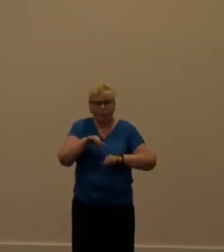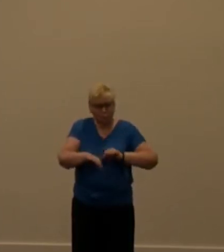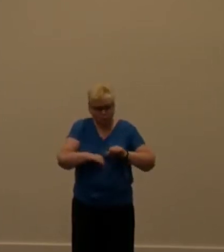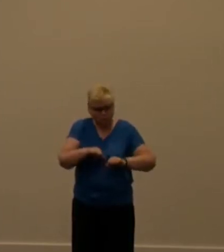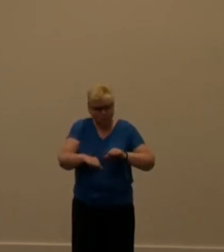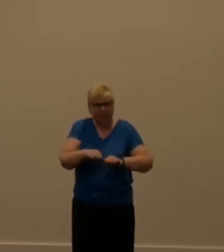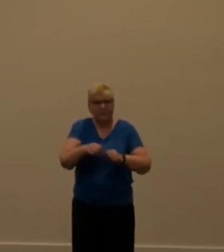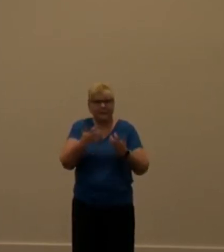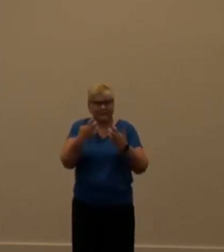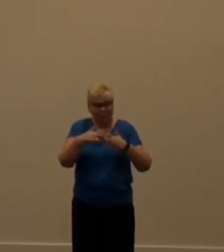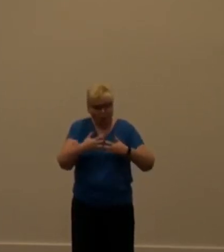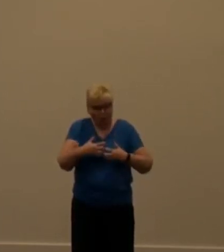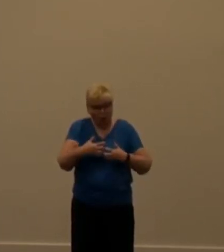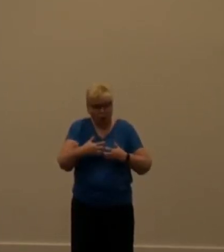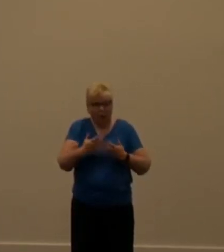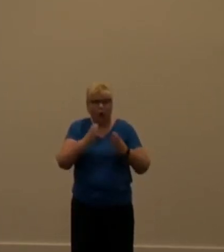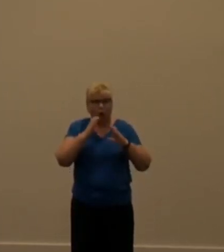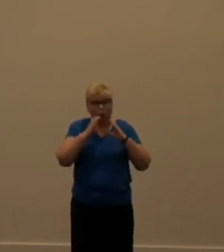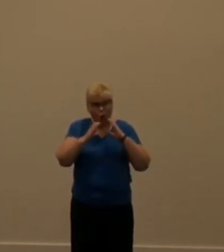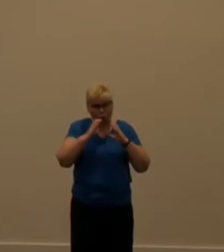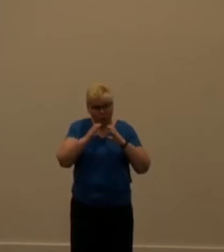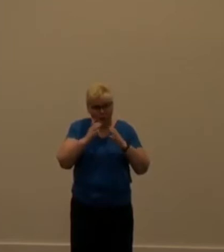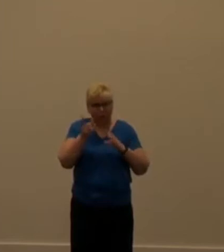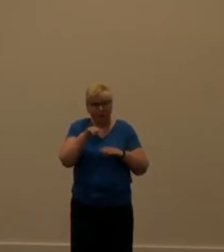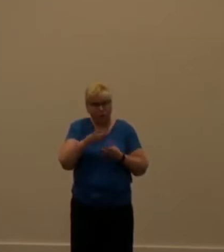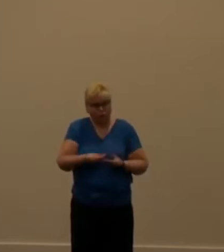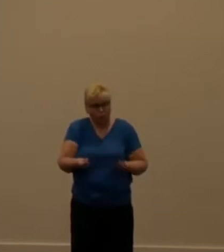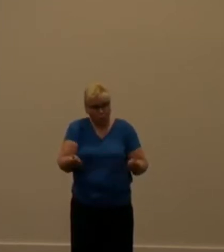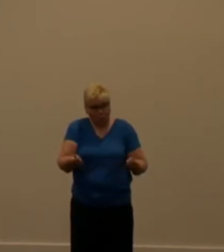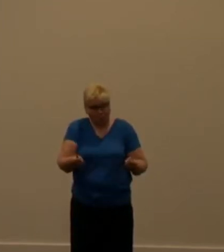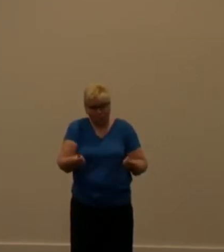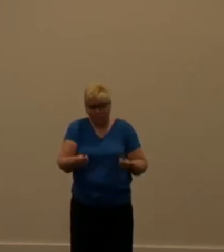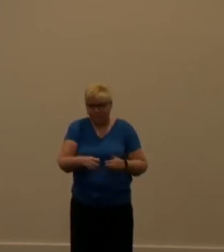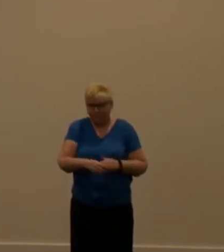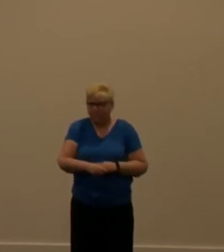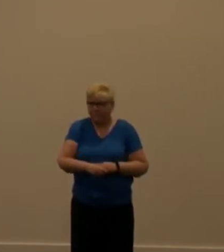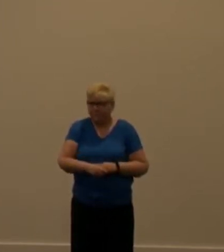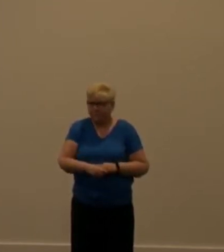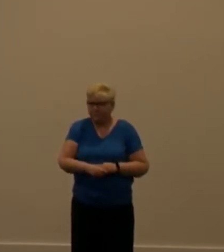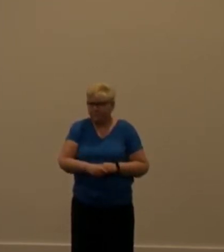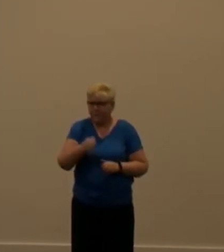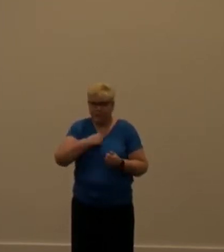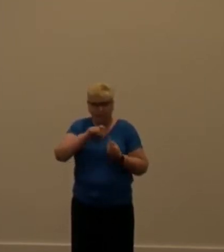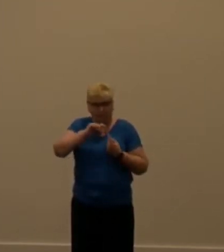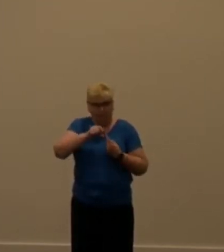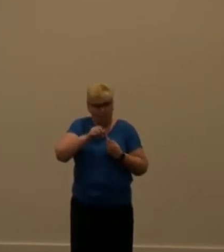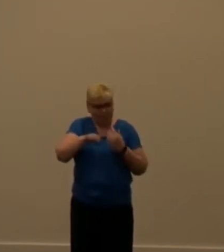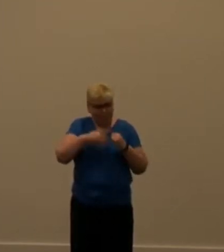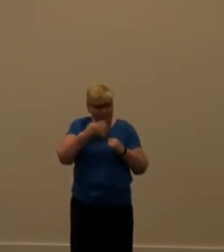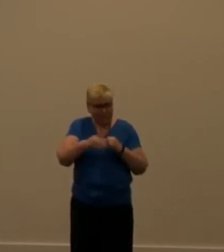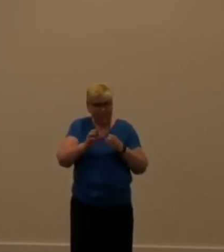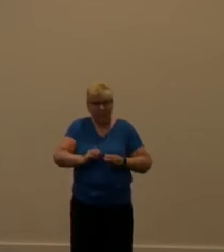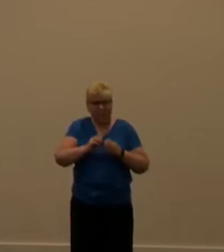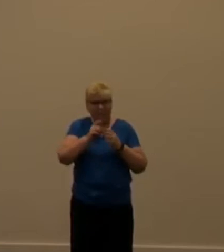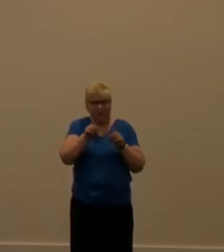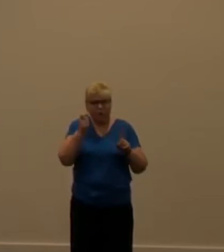processes, technology, communication, and resources. My point in the end is to try to make you